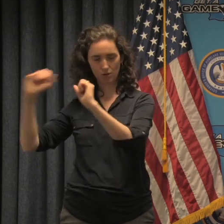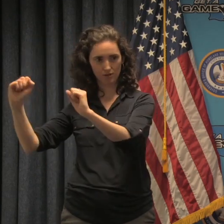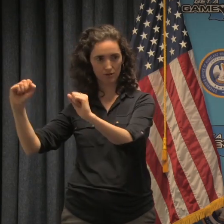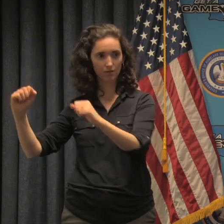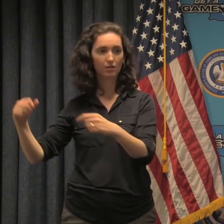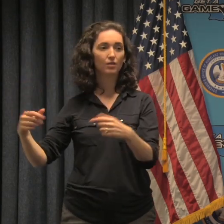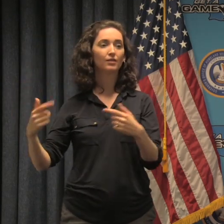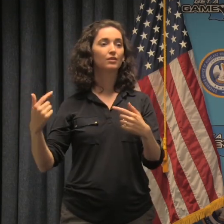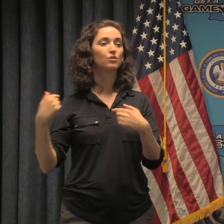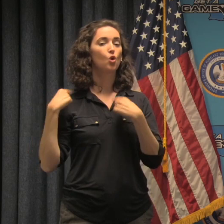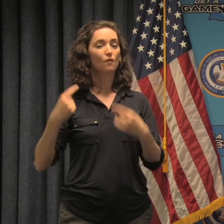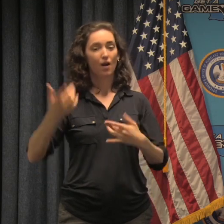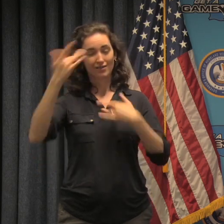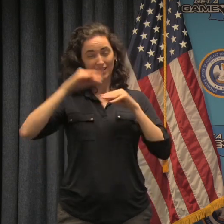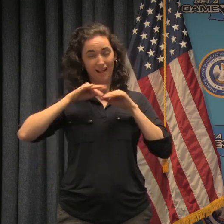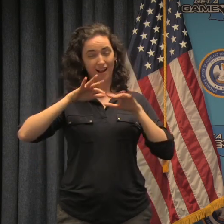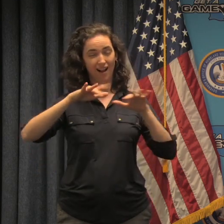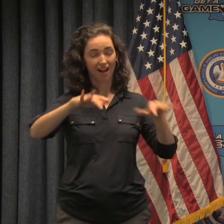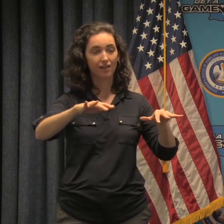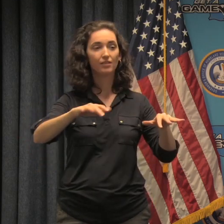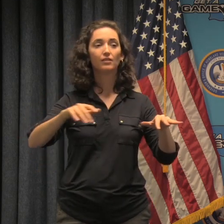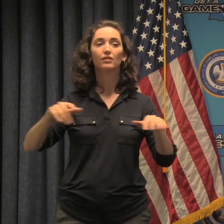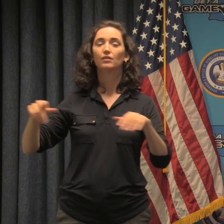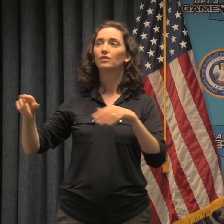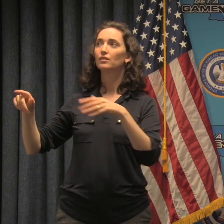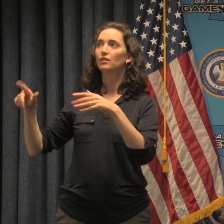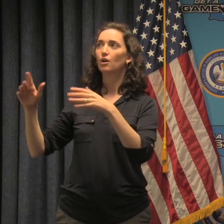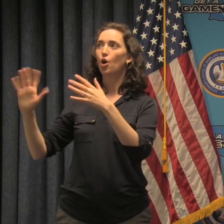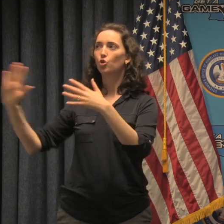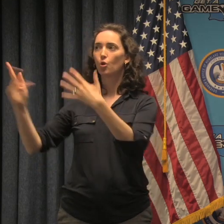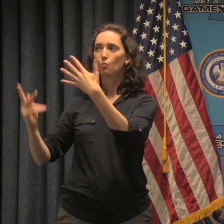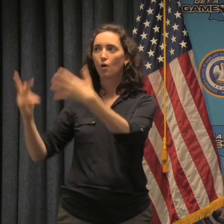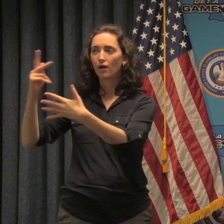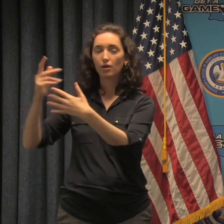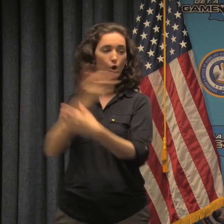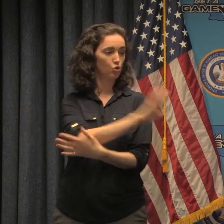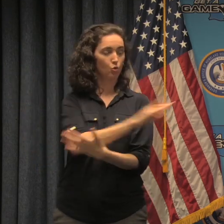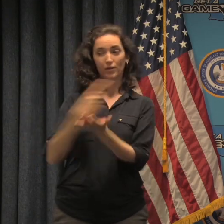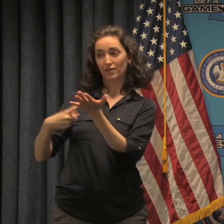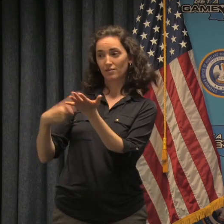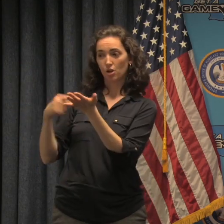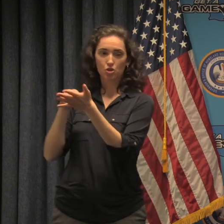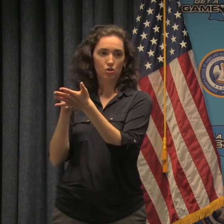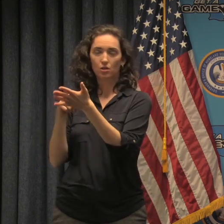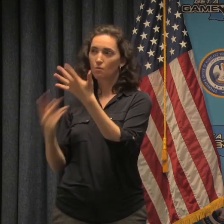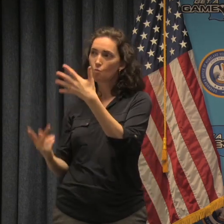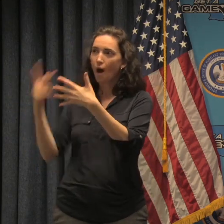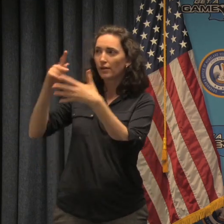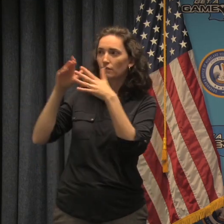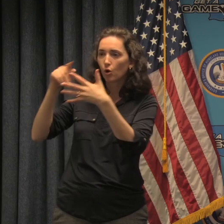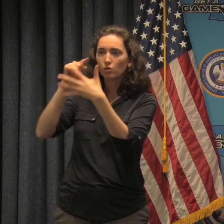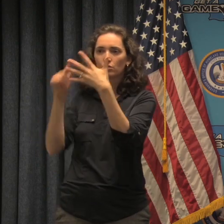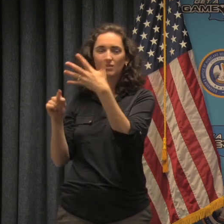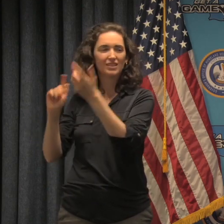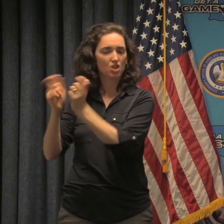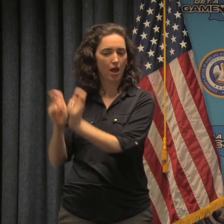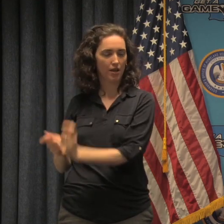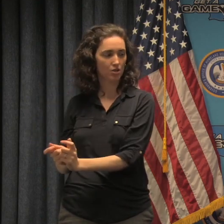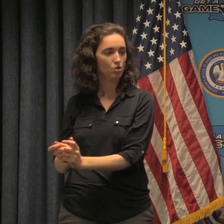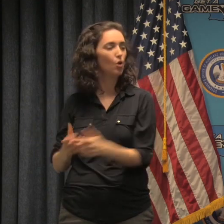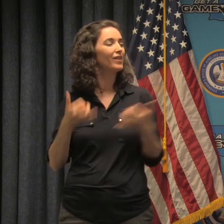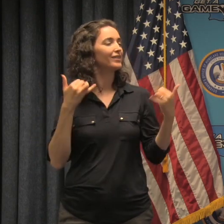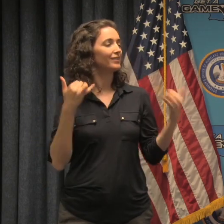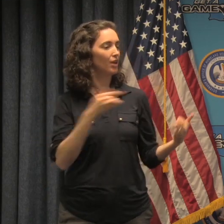been more focuses and priorities as we go on day to day. What right now in your conversations, in your most recent conversations with the White House, is